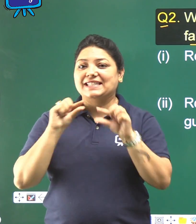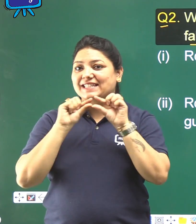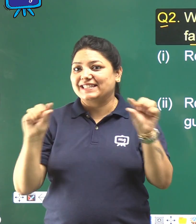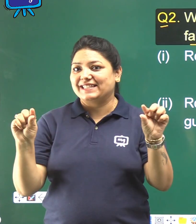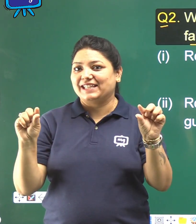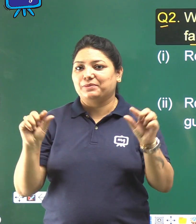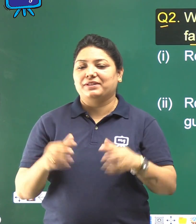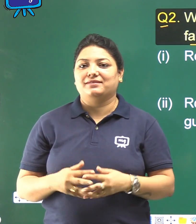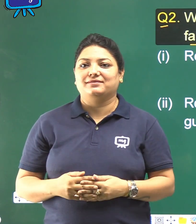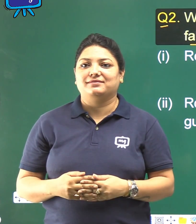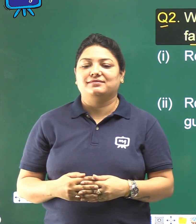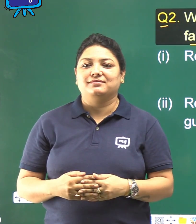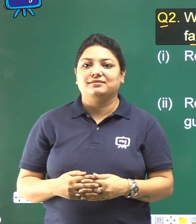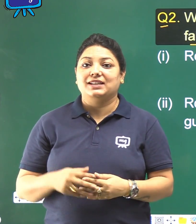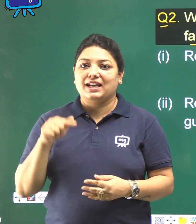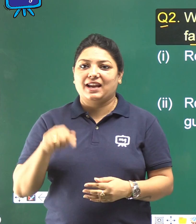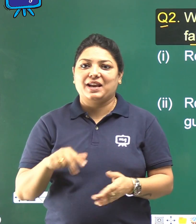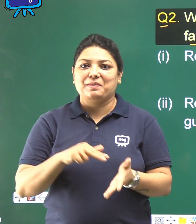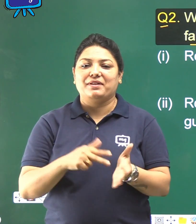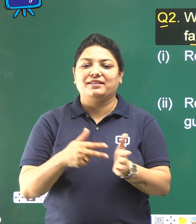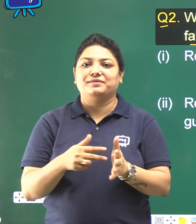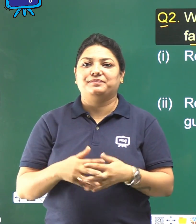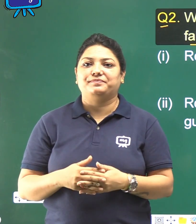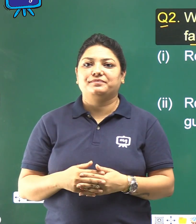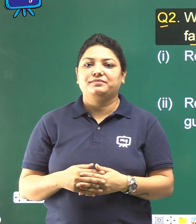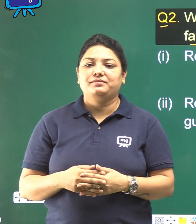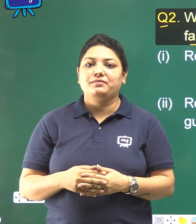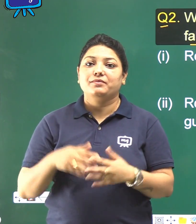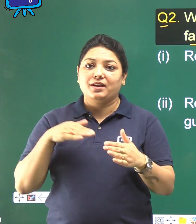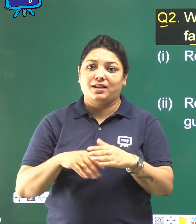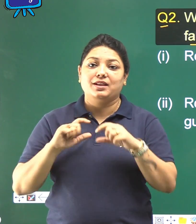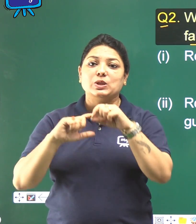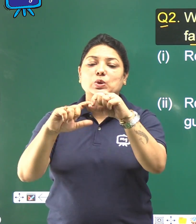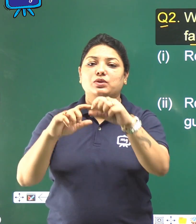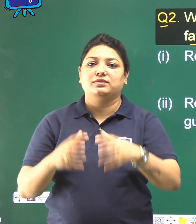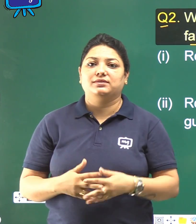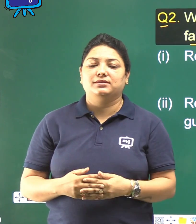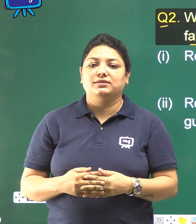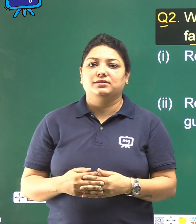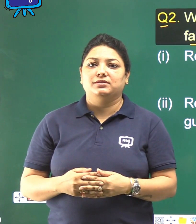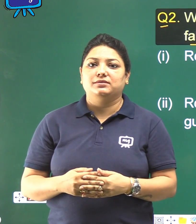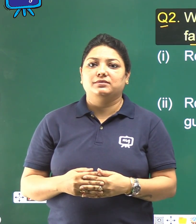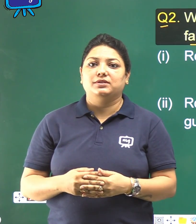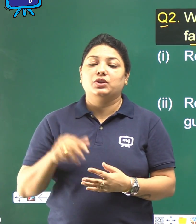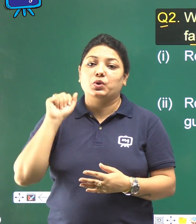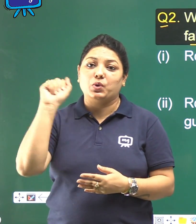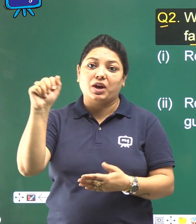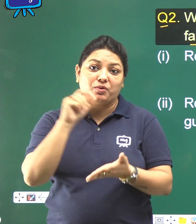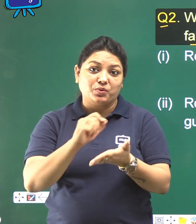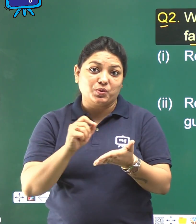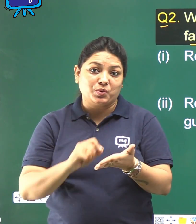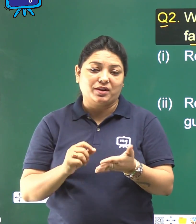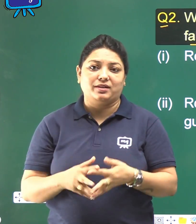statement. It means in this question you have to write